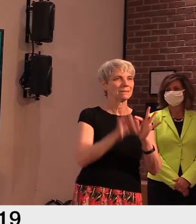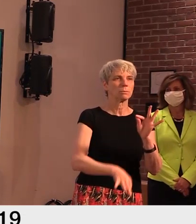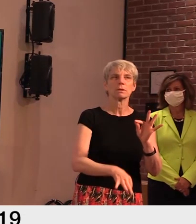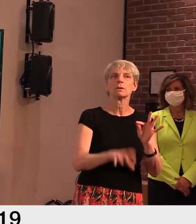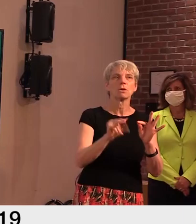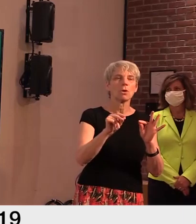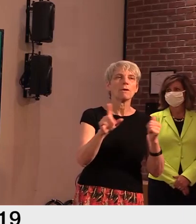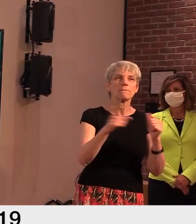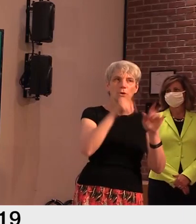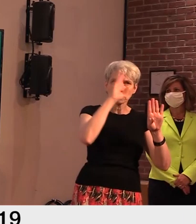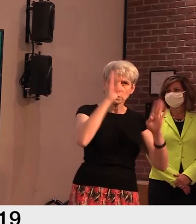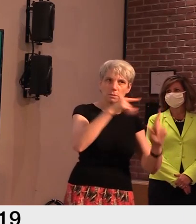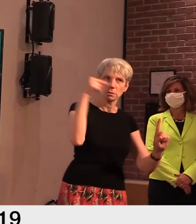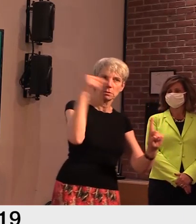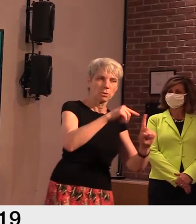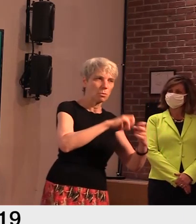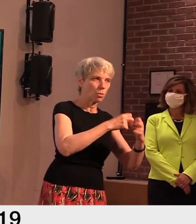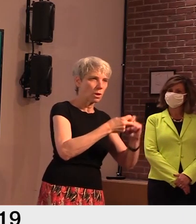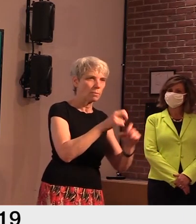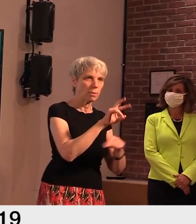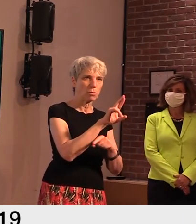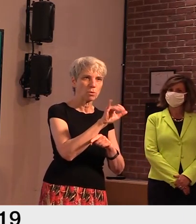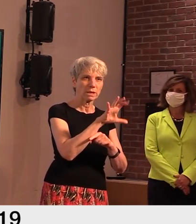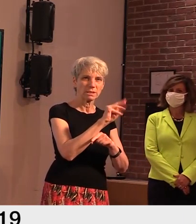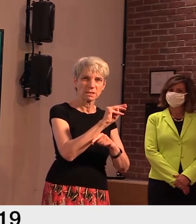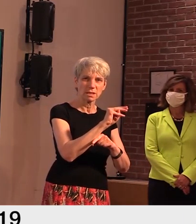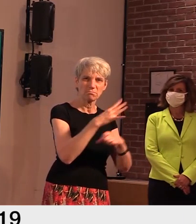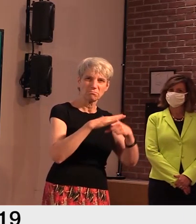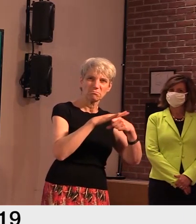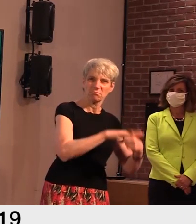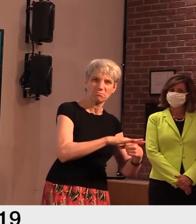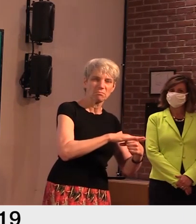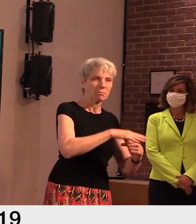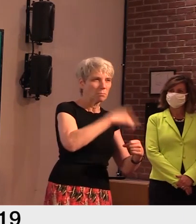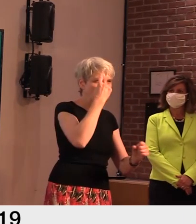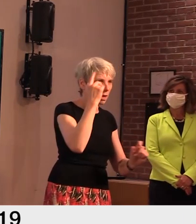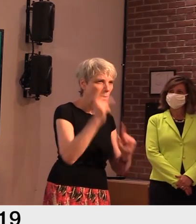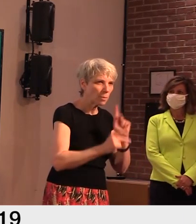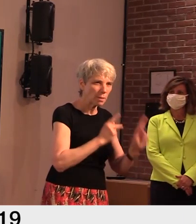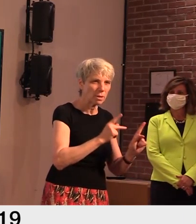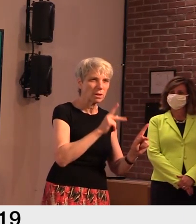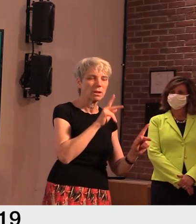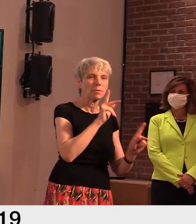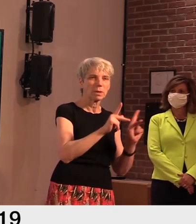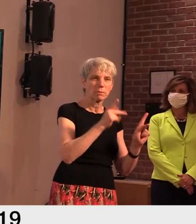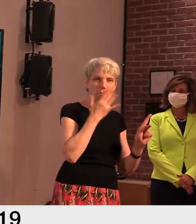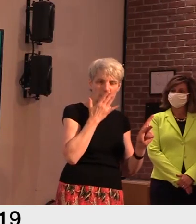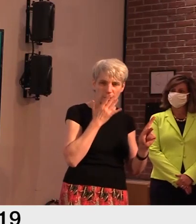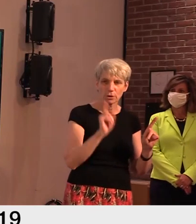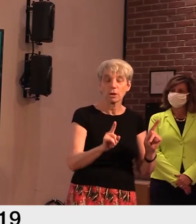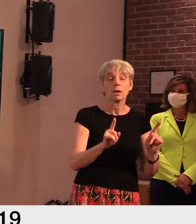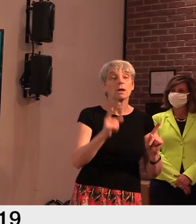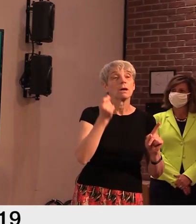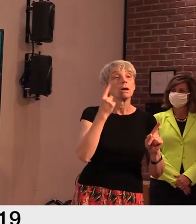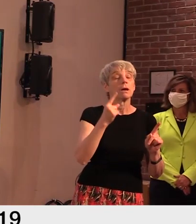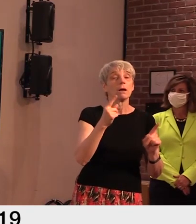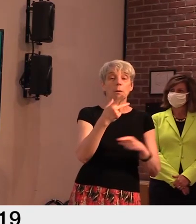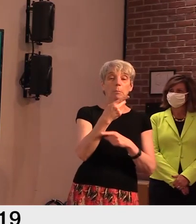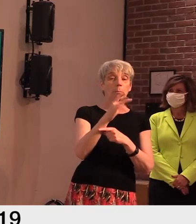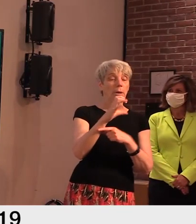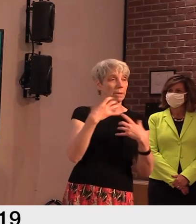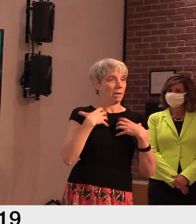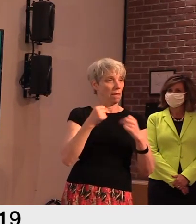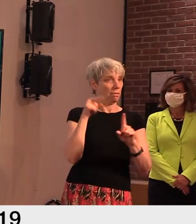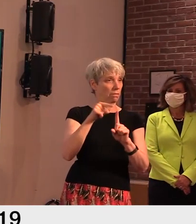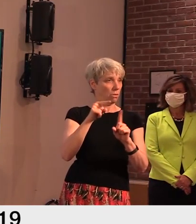ethnicity. In our state and across our country, health equity cannot be achieved